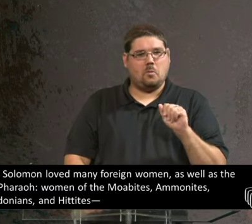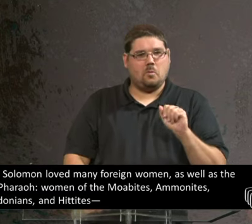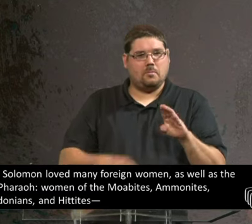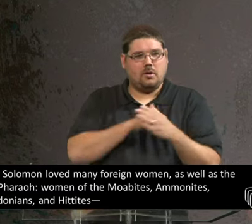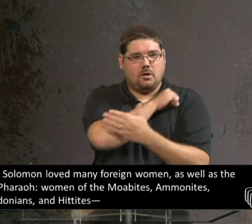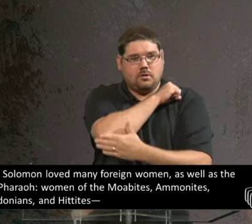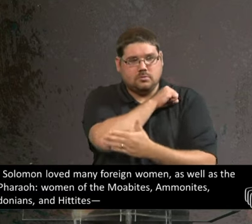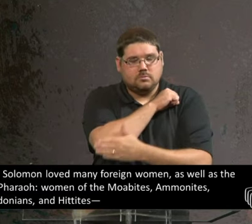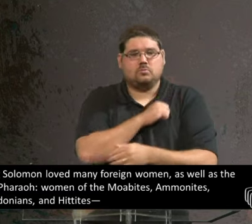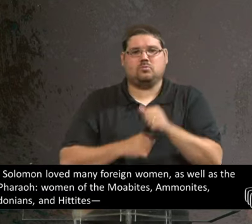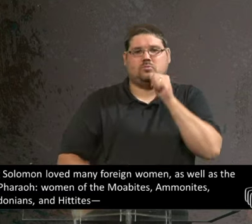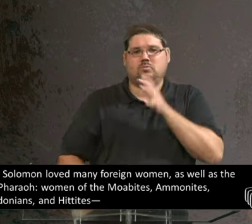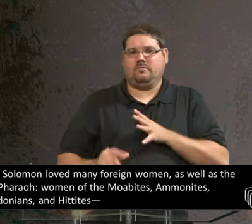women of the Moabites,